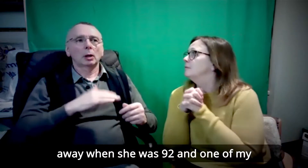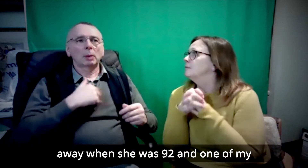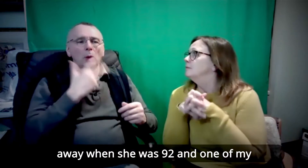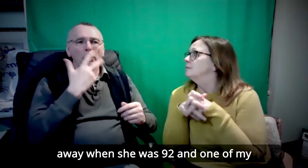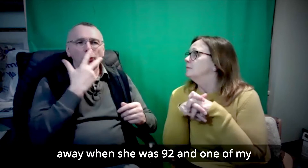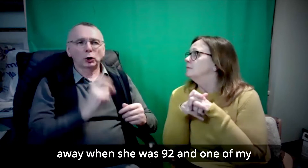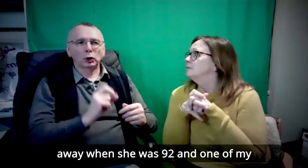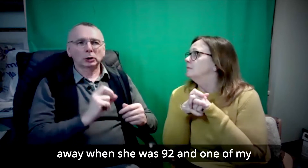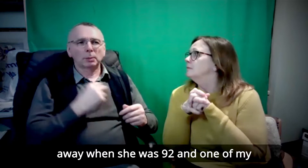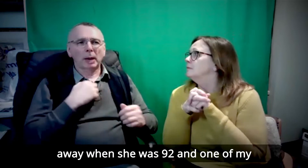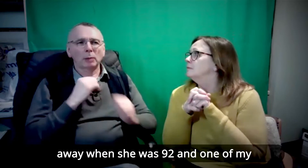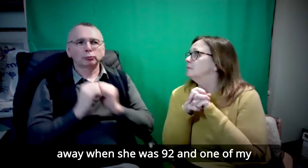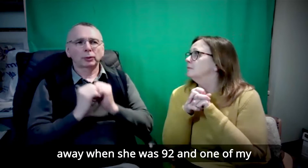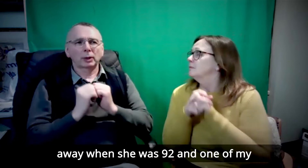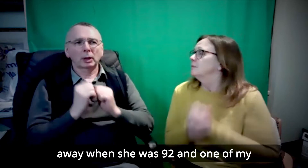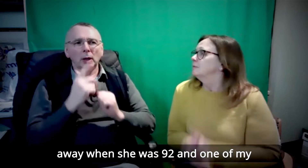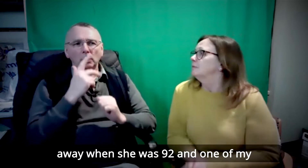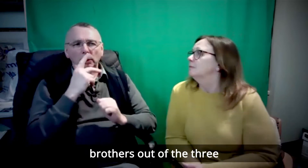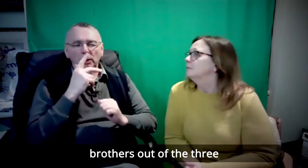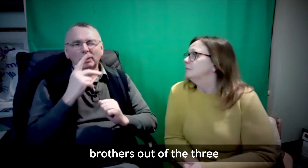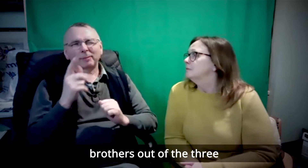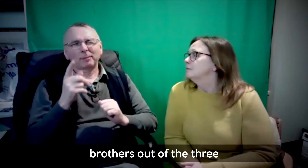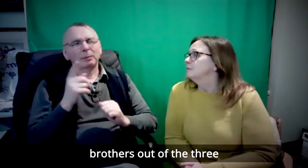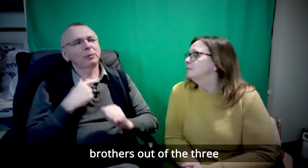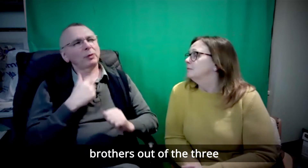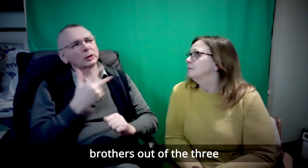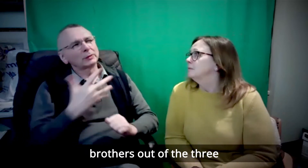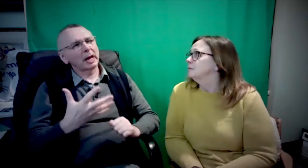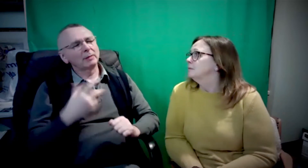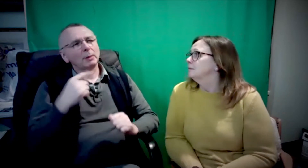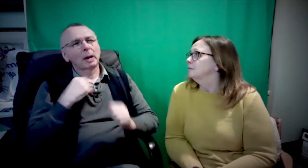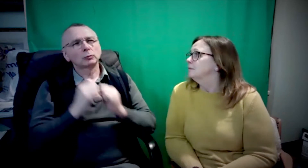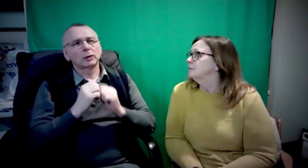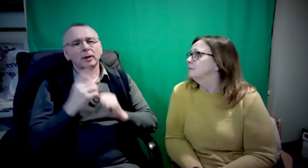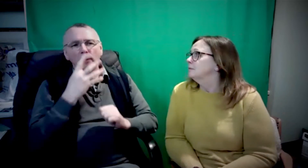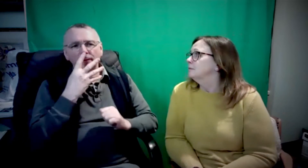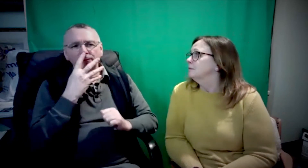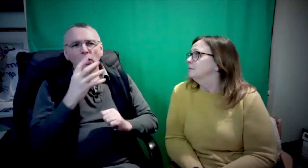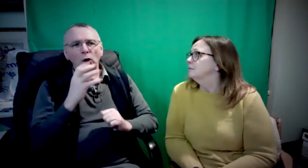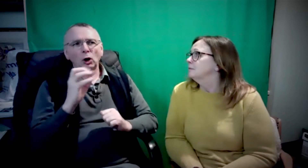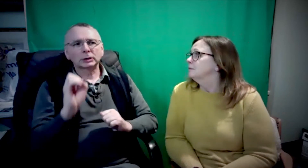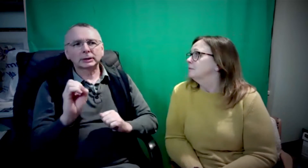and you know, one of my brothers out of the three,